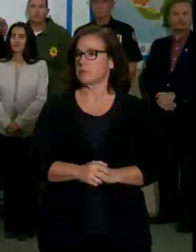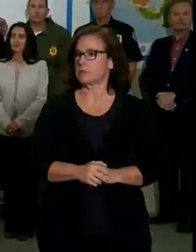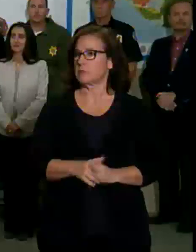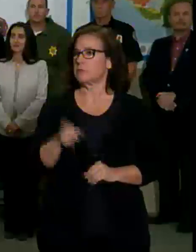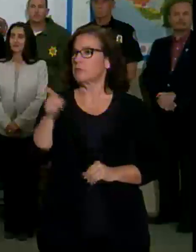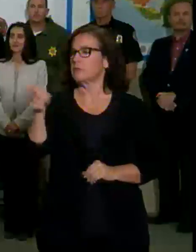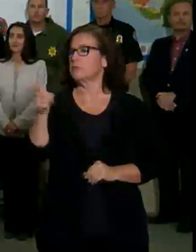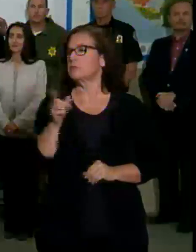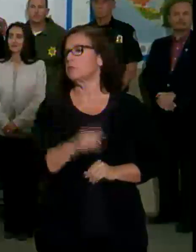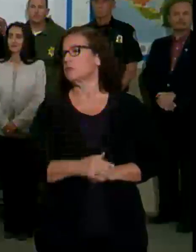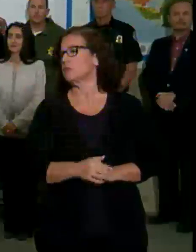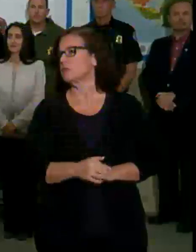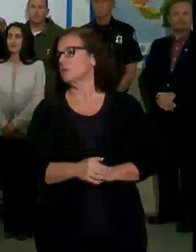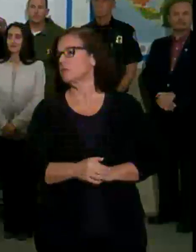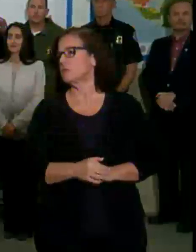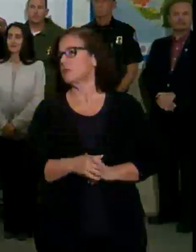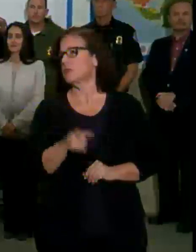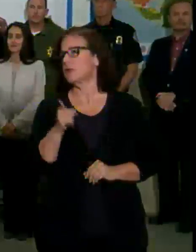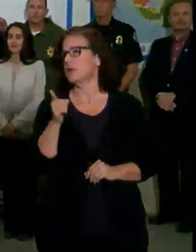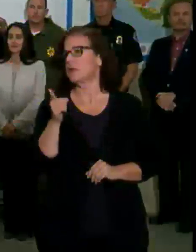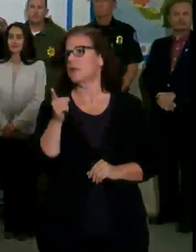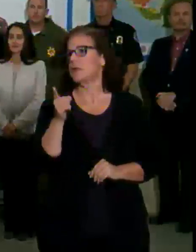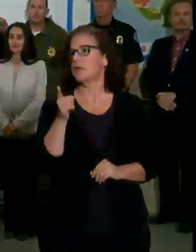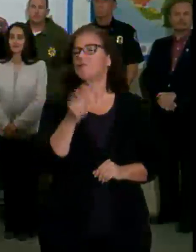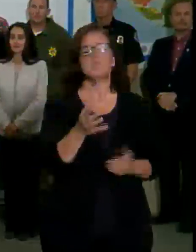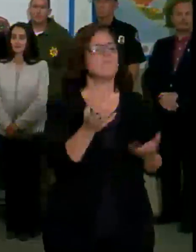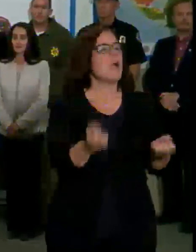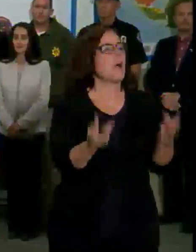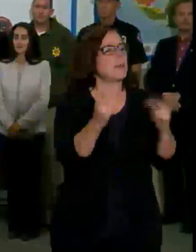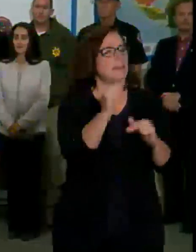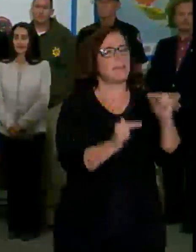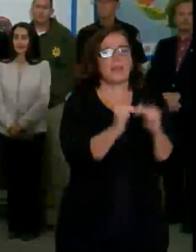Are there any updated numbers regarding structures destroyed